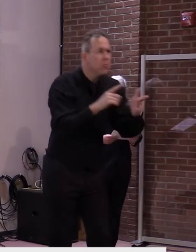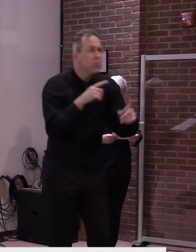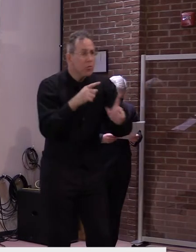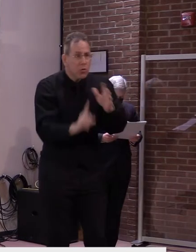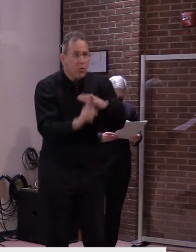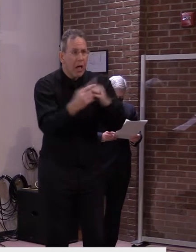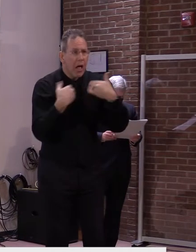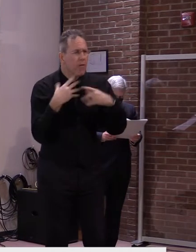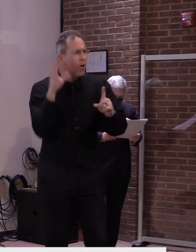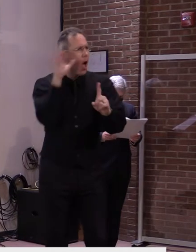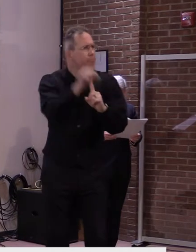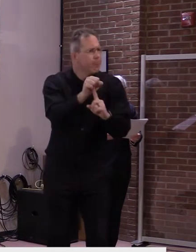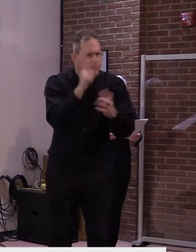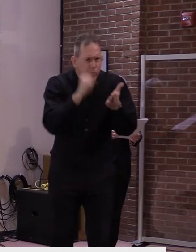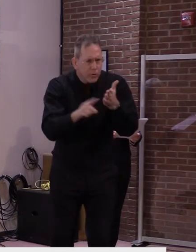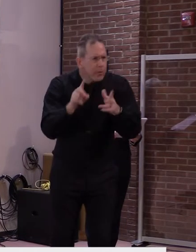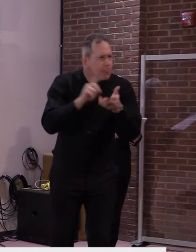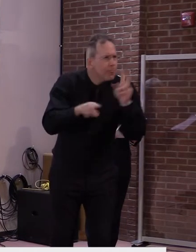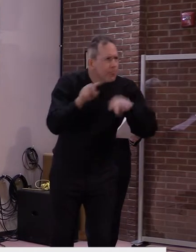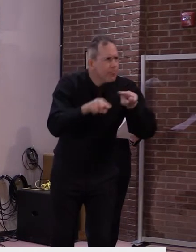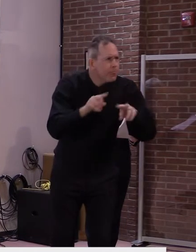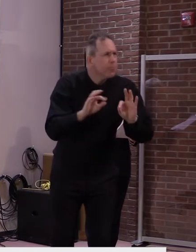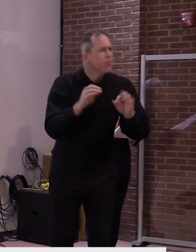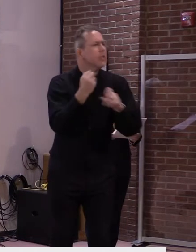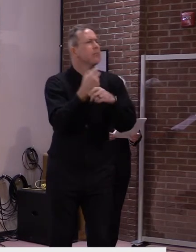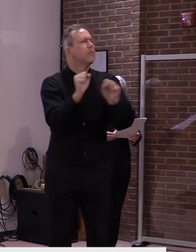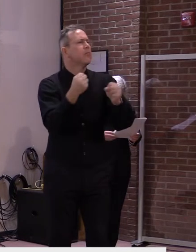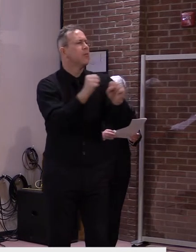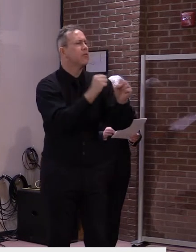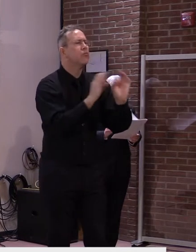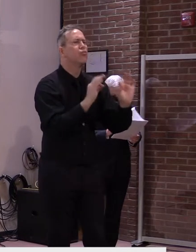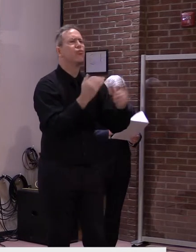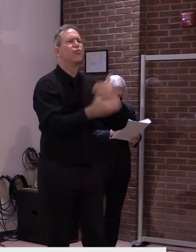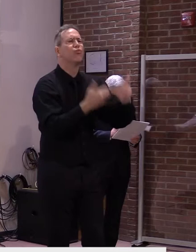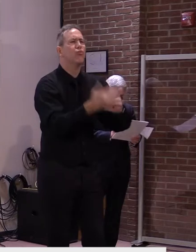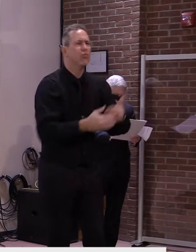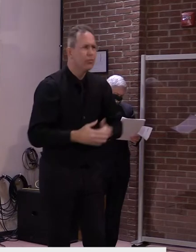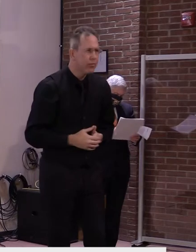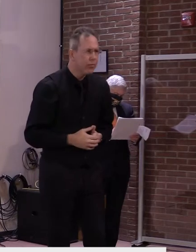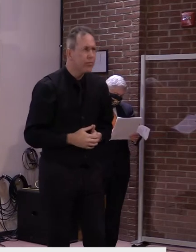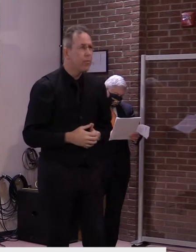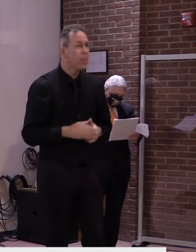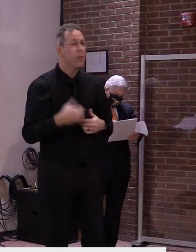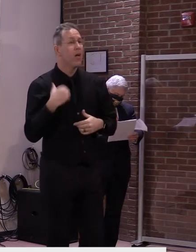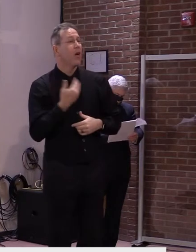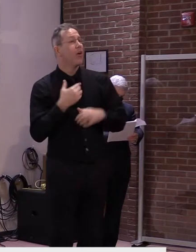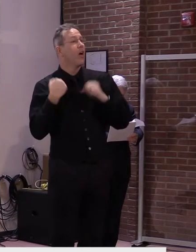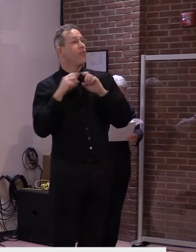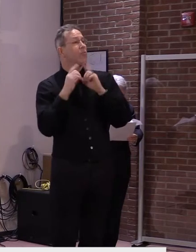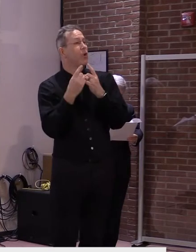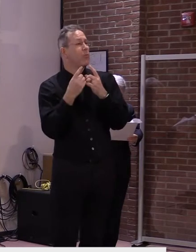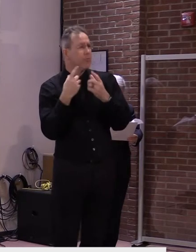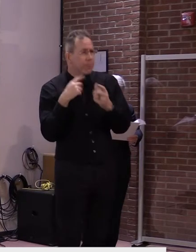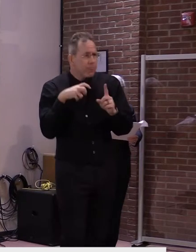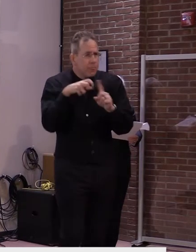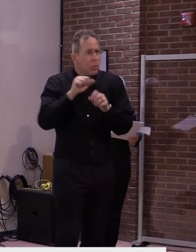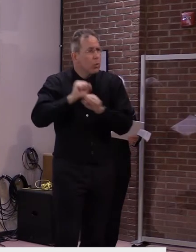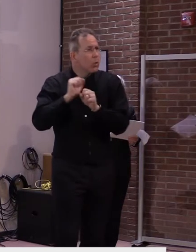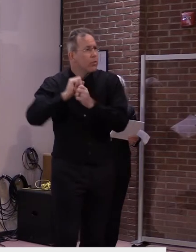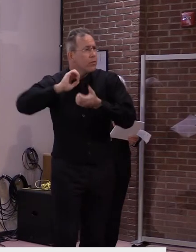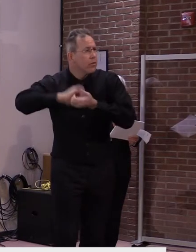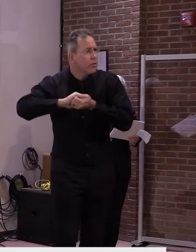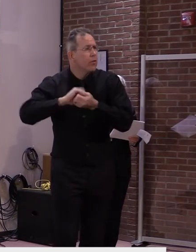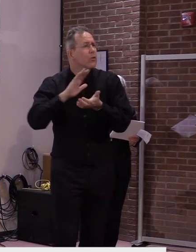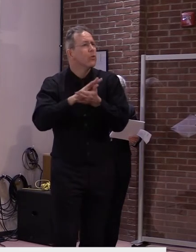The dedication of our EPI team at the Department of Health and their close collaboration with school staff, such as our school nurses, are key ingredients for the success